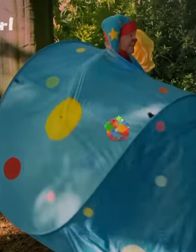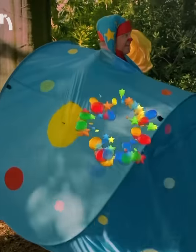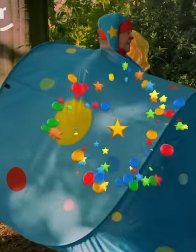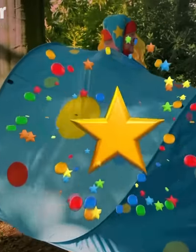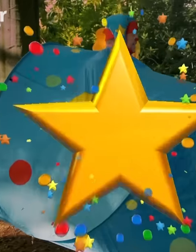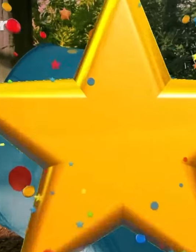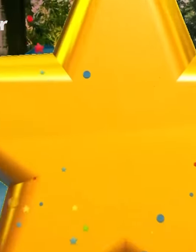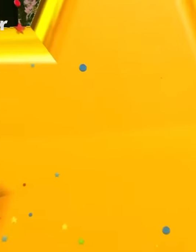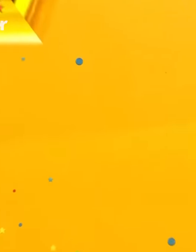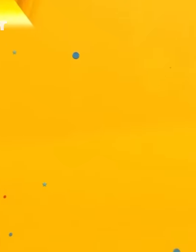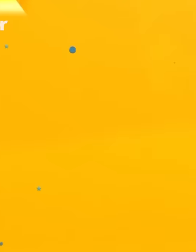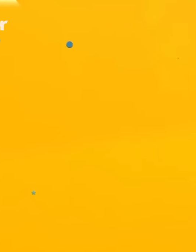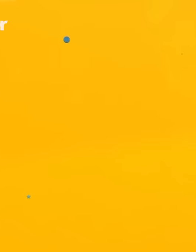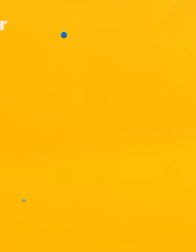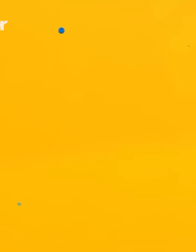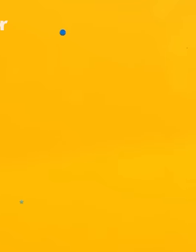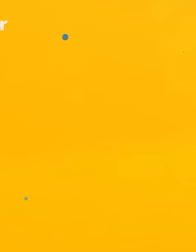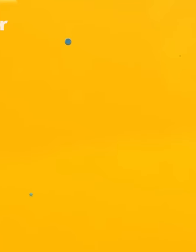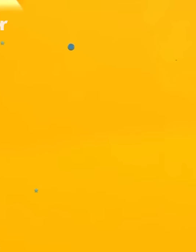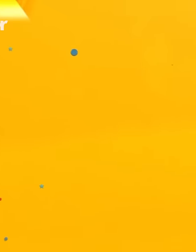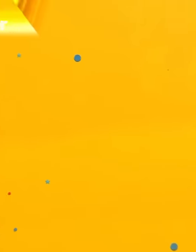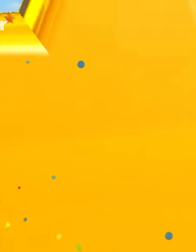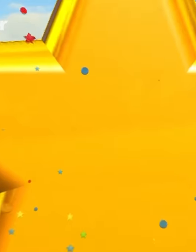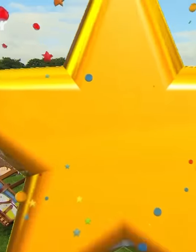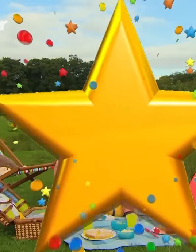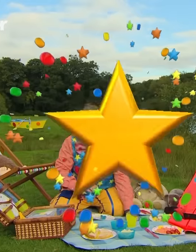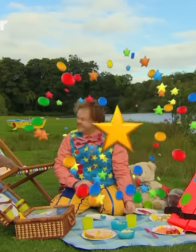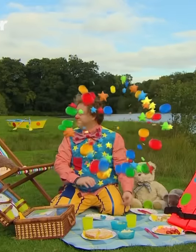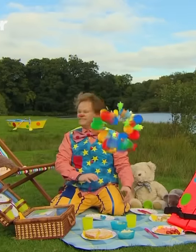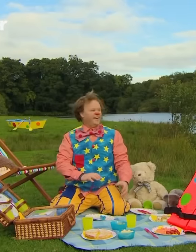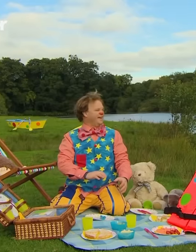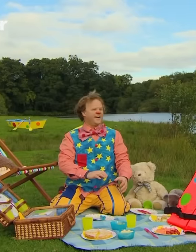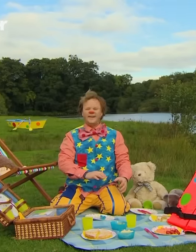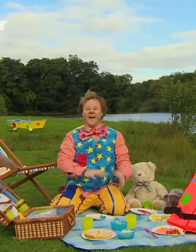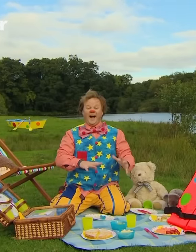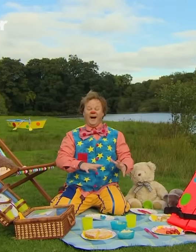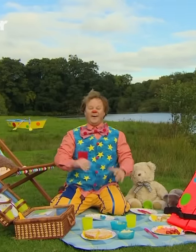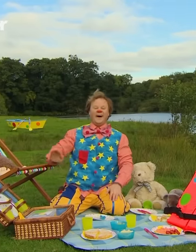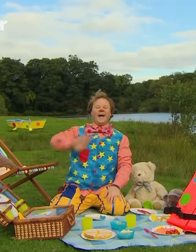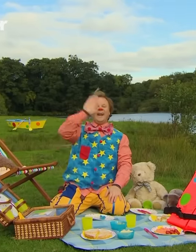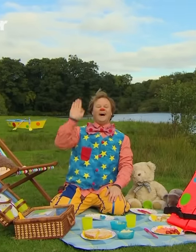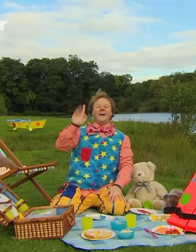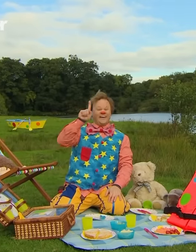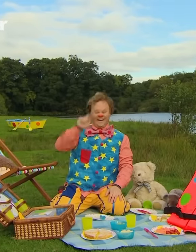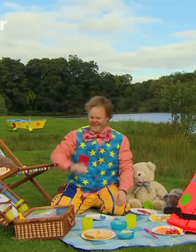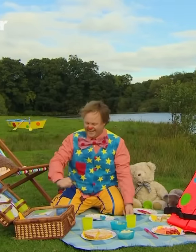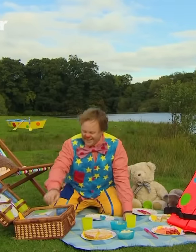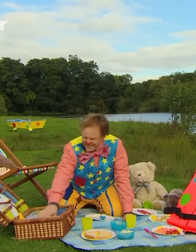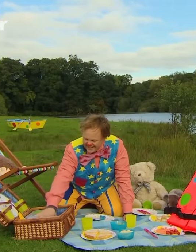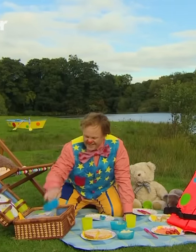Hello, Mr. Tumble. Oh, hello. That's a